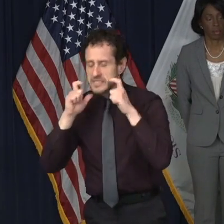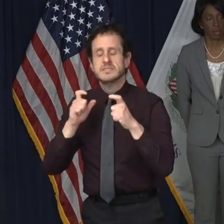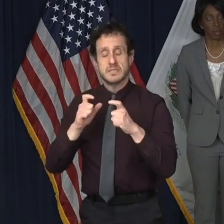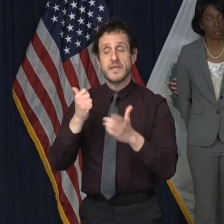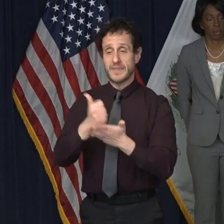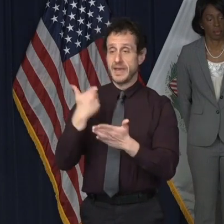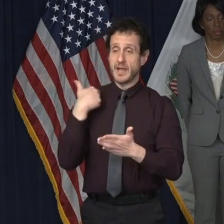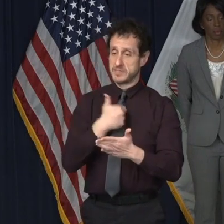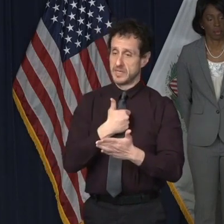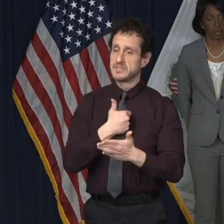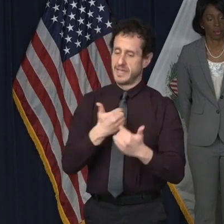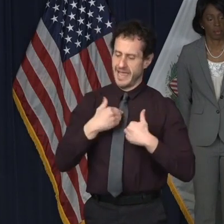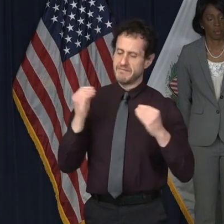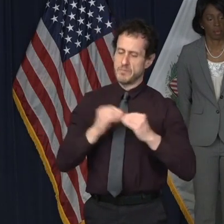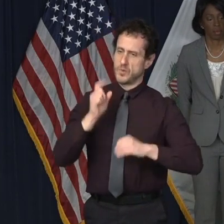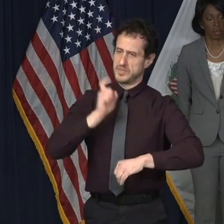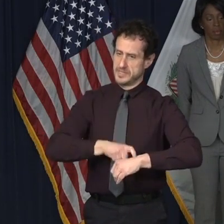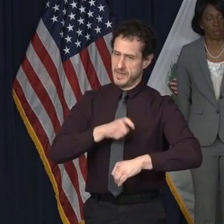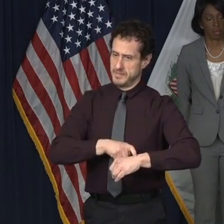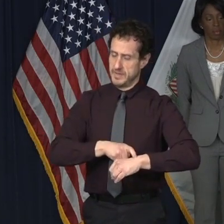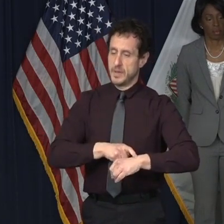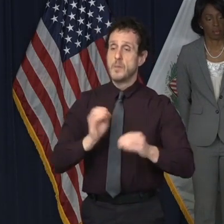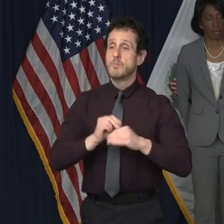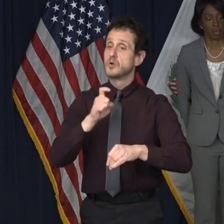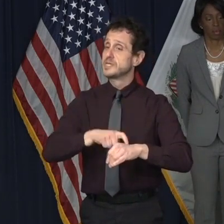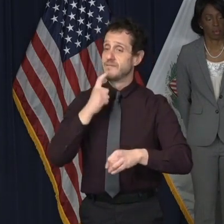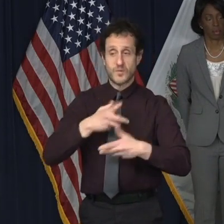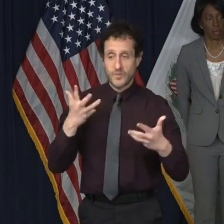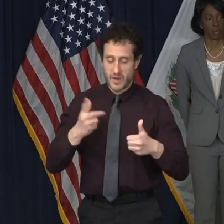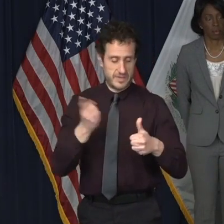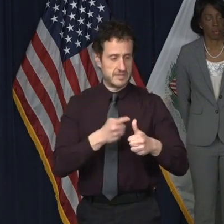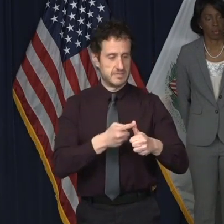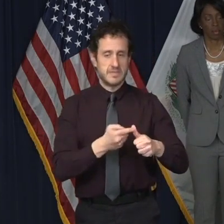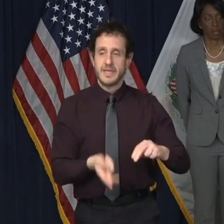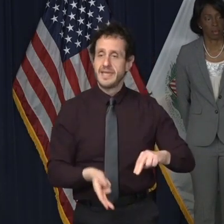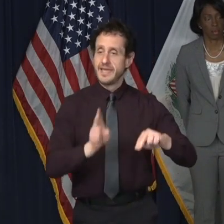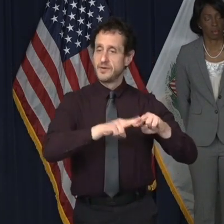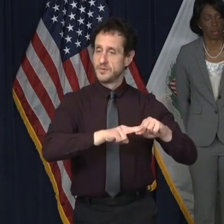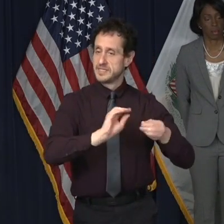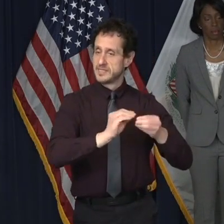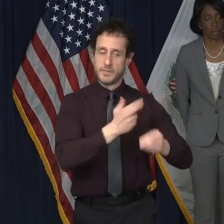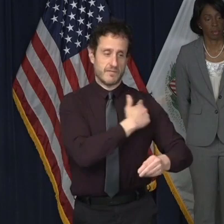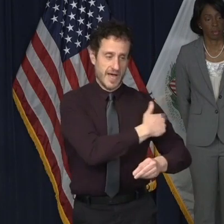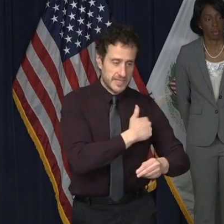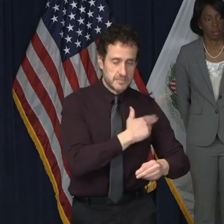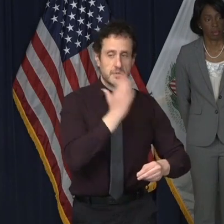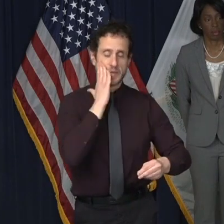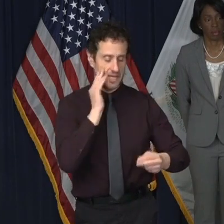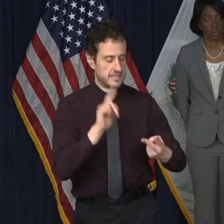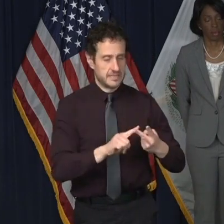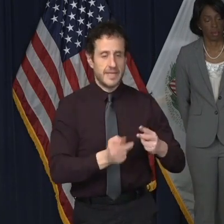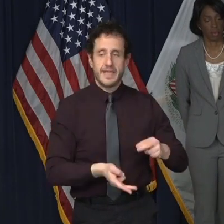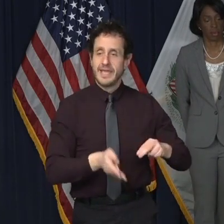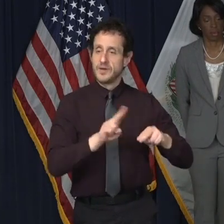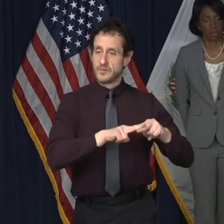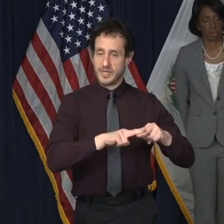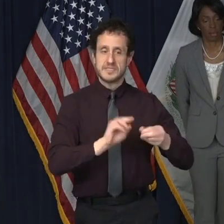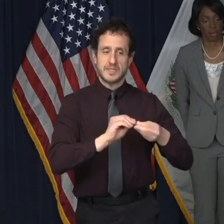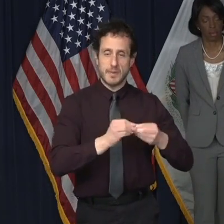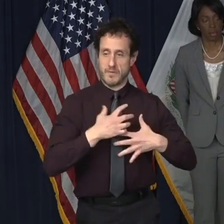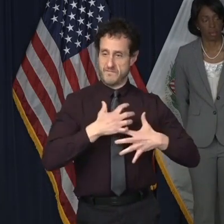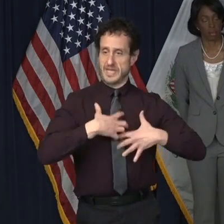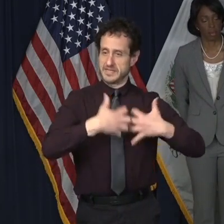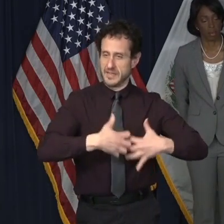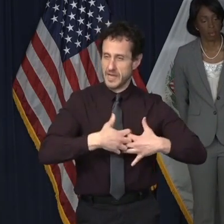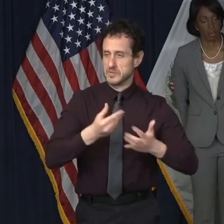time. Time to build up our hospital capacity in terms of beds, ventilators, and healthcare workers. Time to prepare for